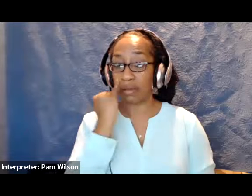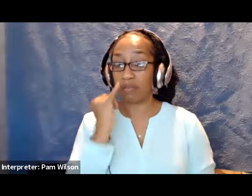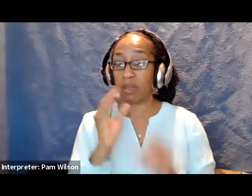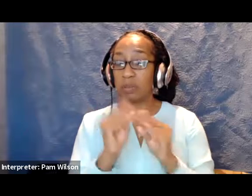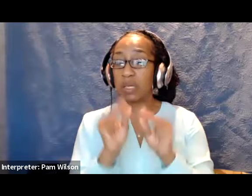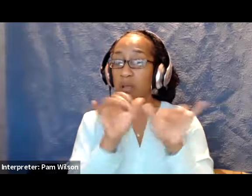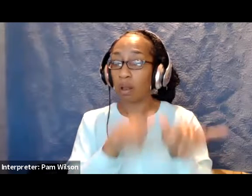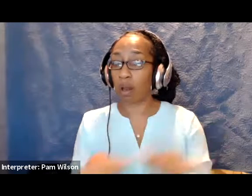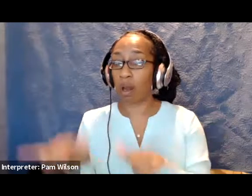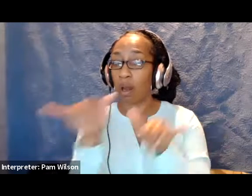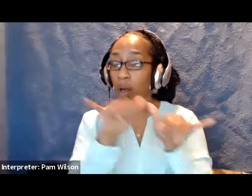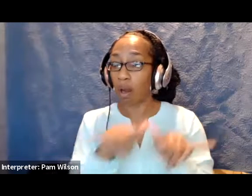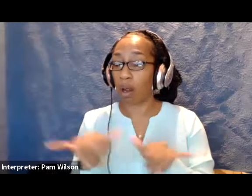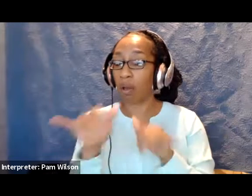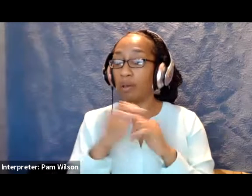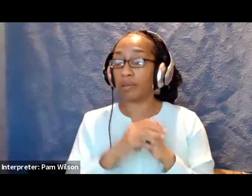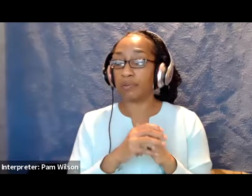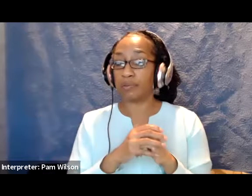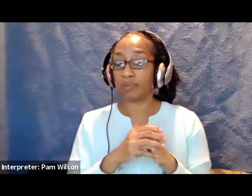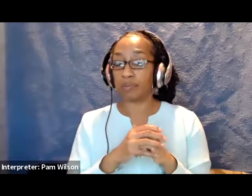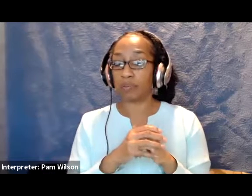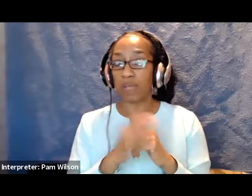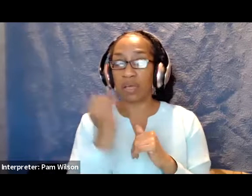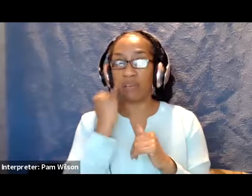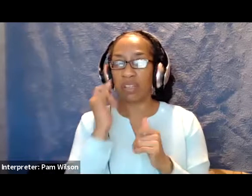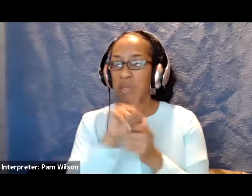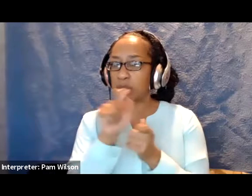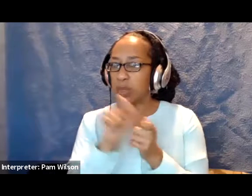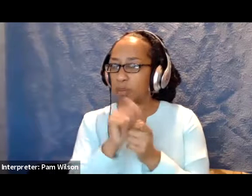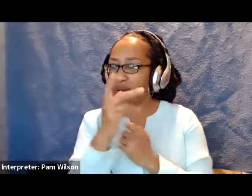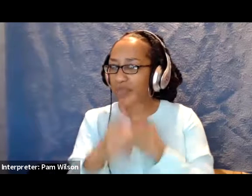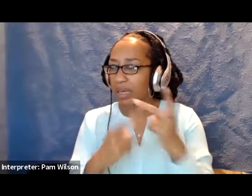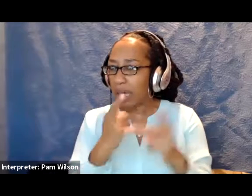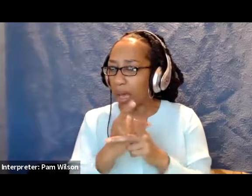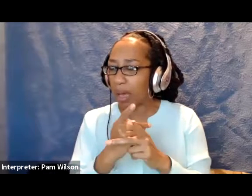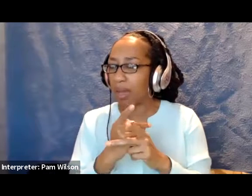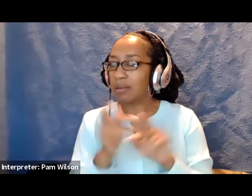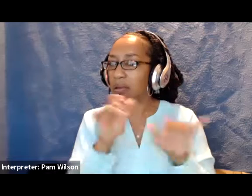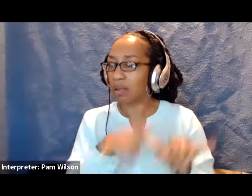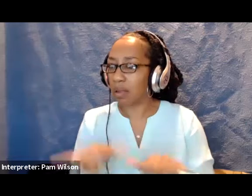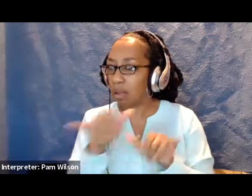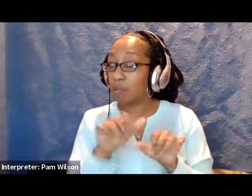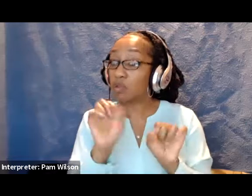of meeting that you use constantly, you can select a template.